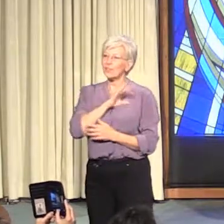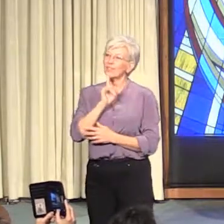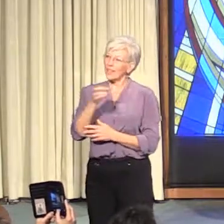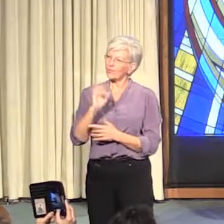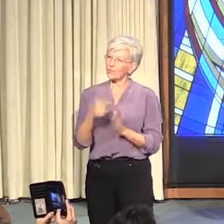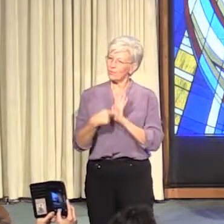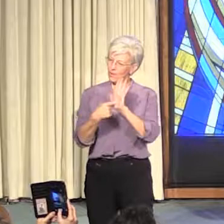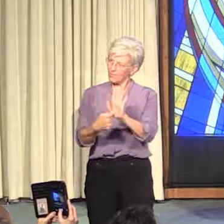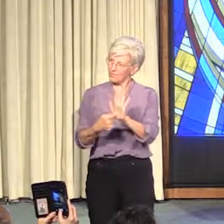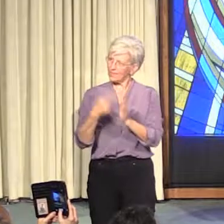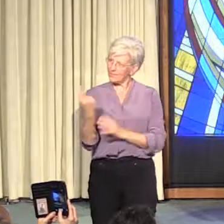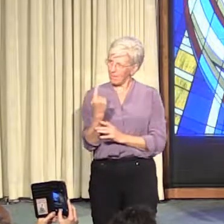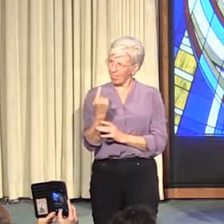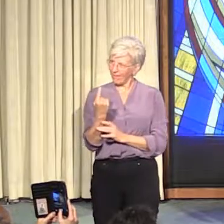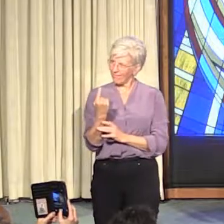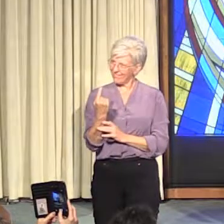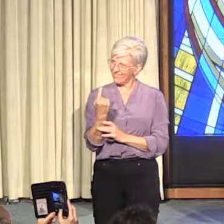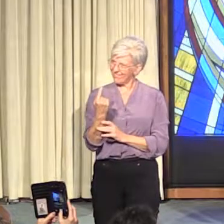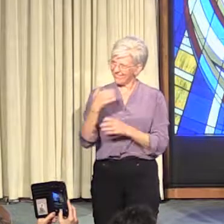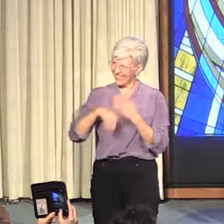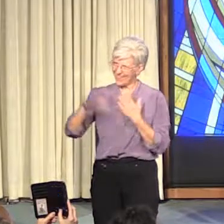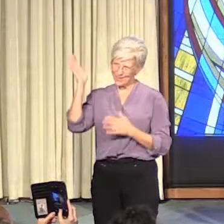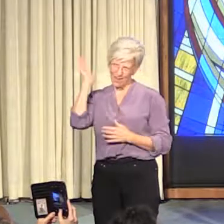something in consciousness.